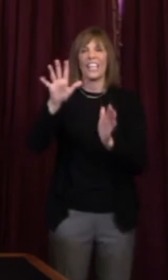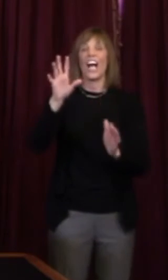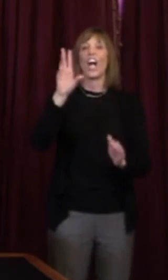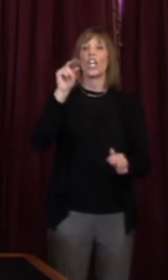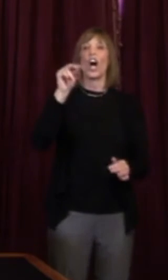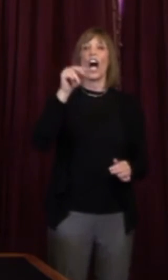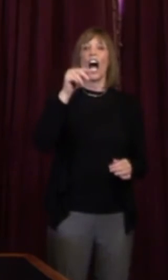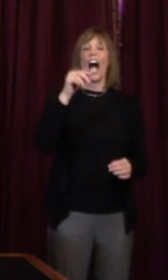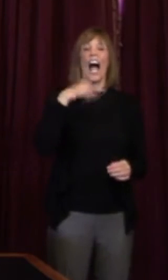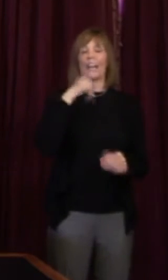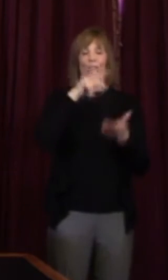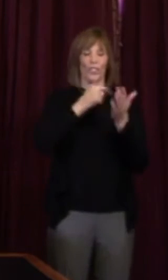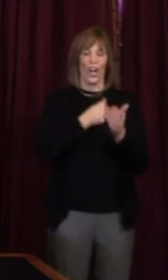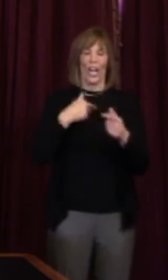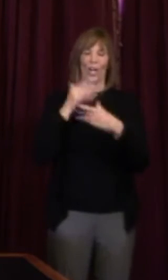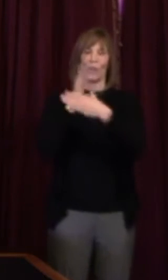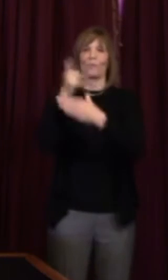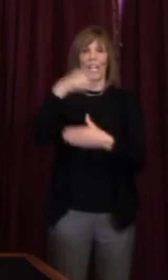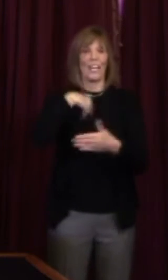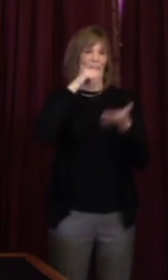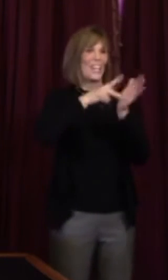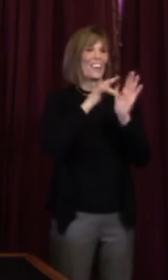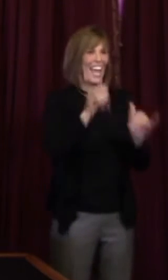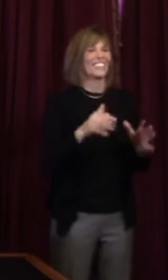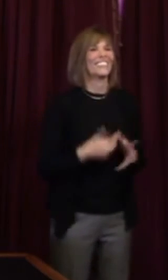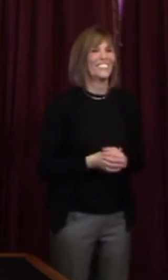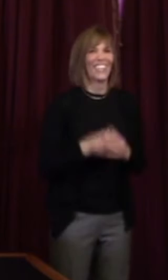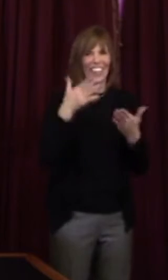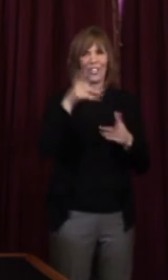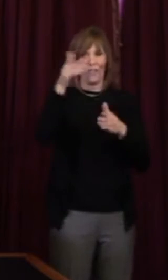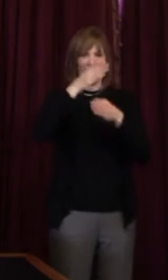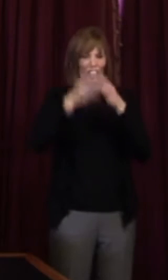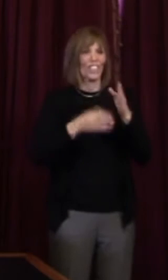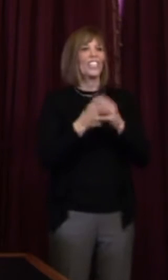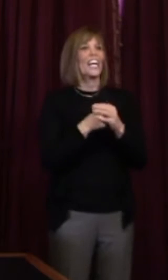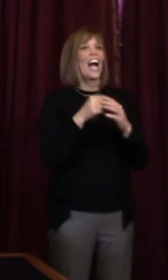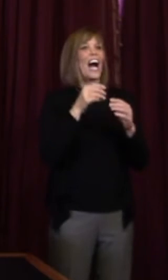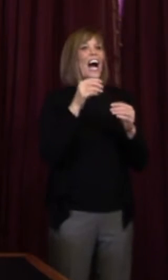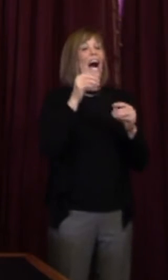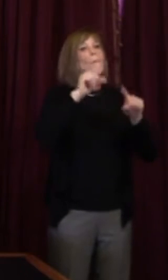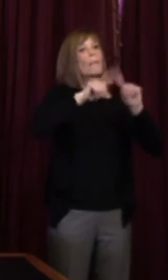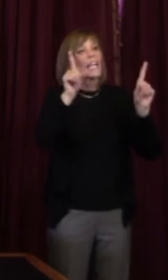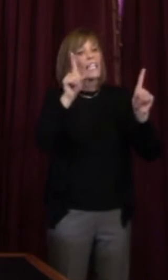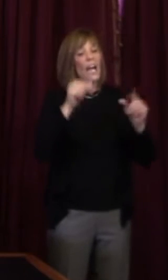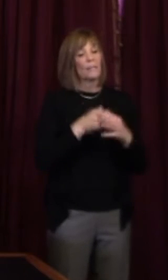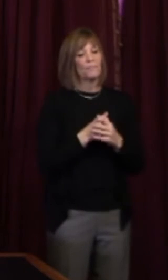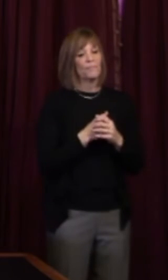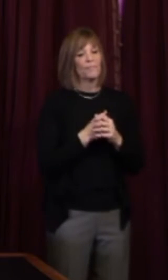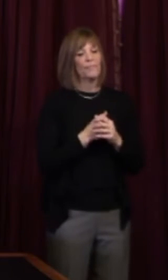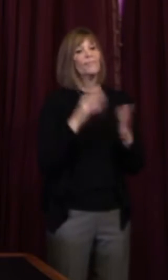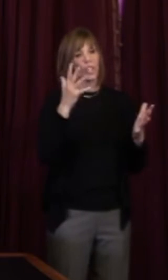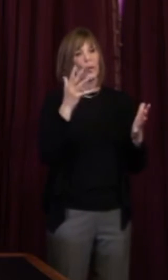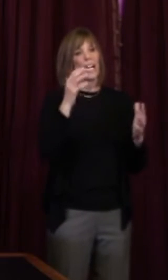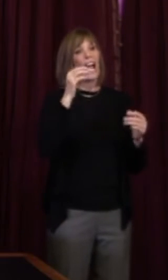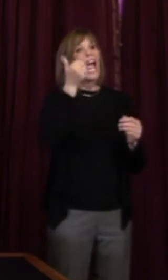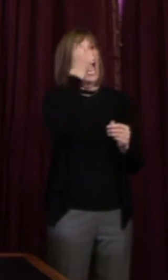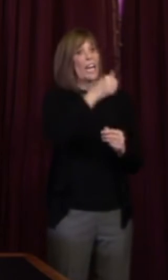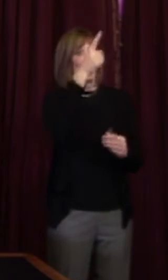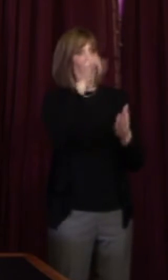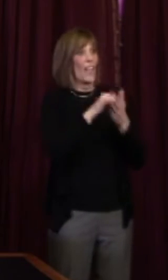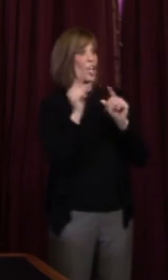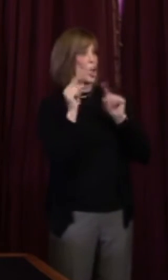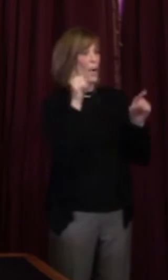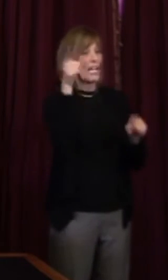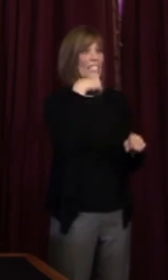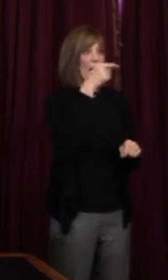What I was saying, I interrupted you. I'm sorry for that, too. I should have let you finish your statement, a question. But anybody that goes, they